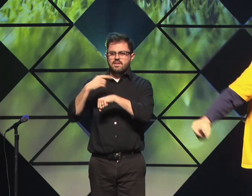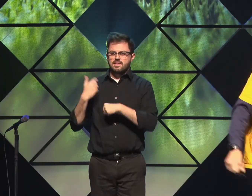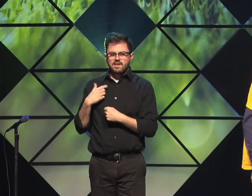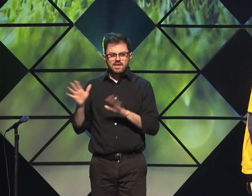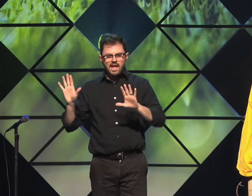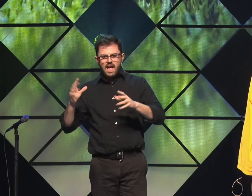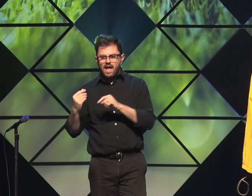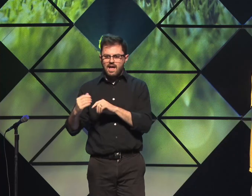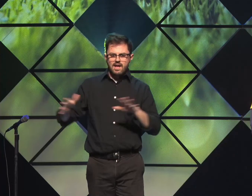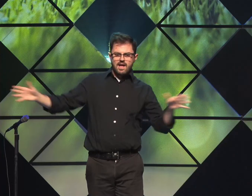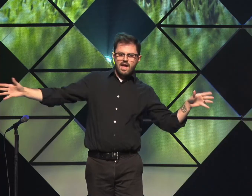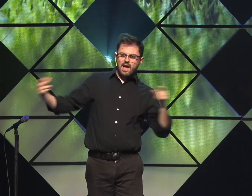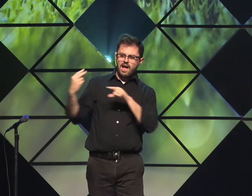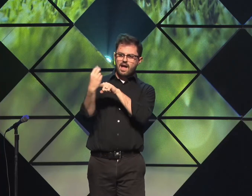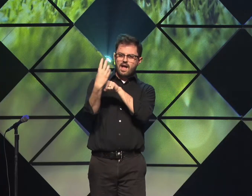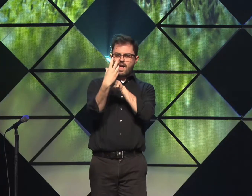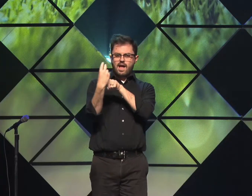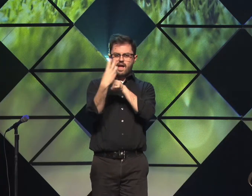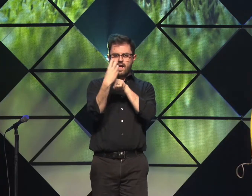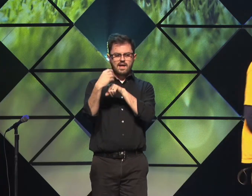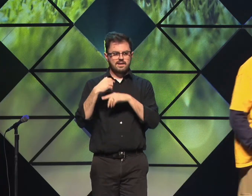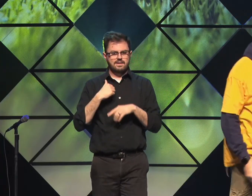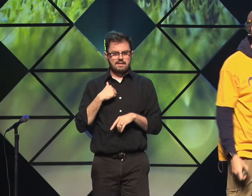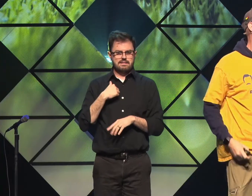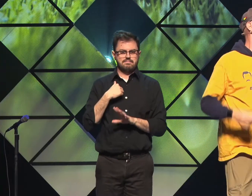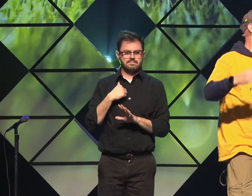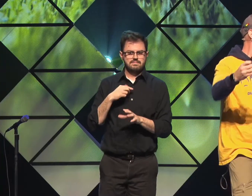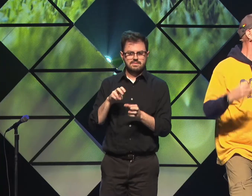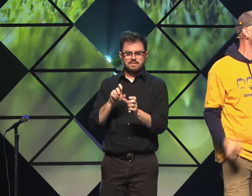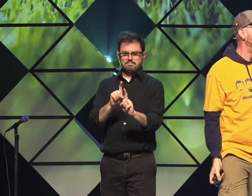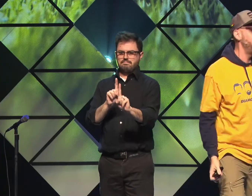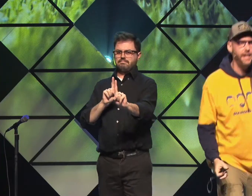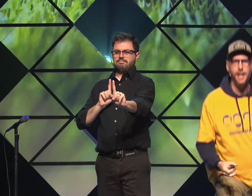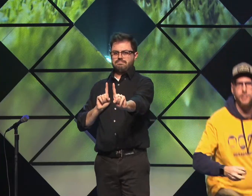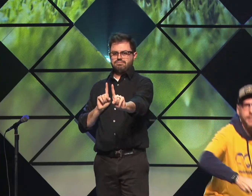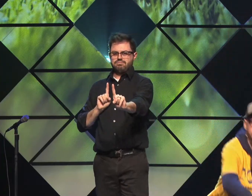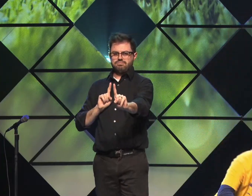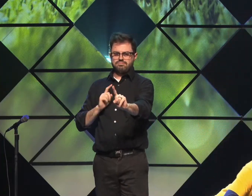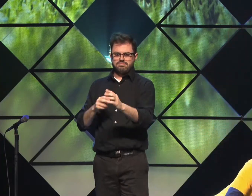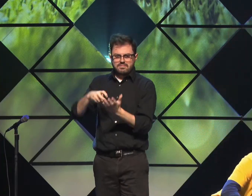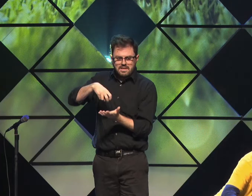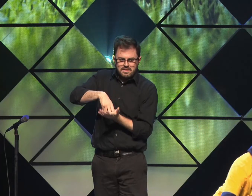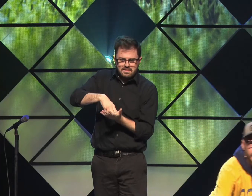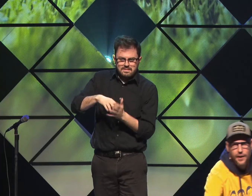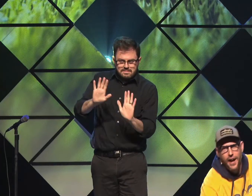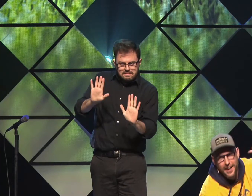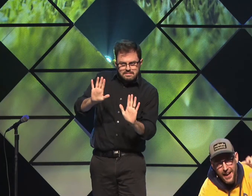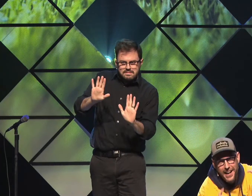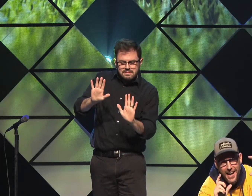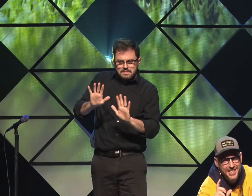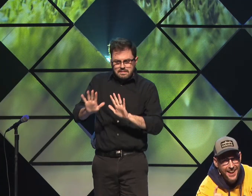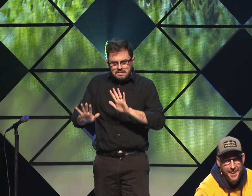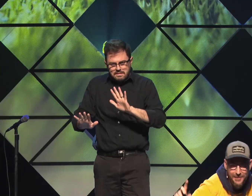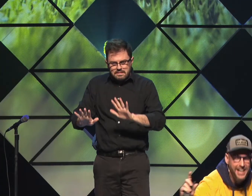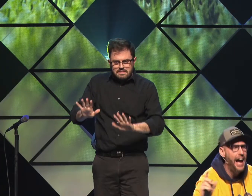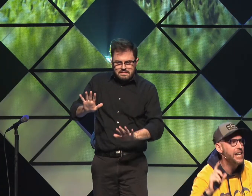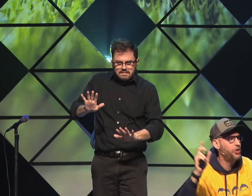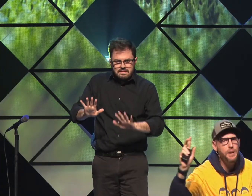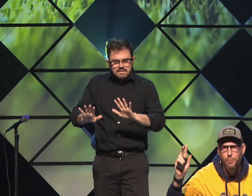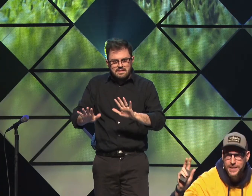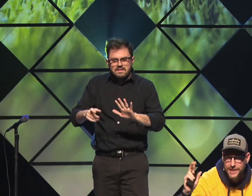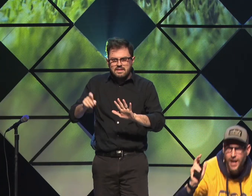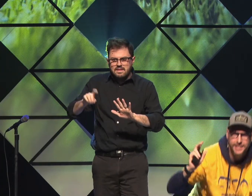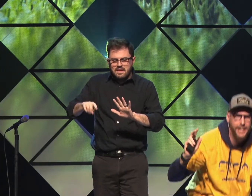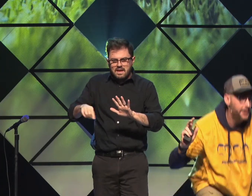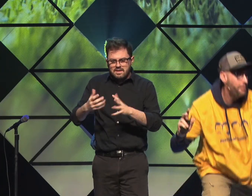picture. And of course, I'm like 20 feet from the edge, like, okay, I gotcha. I'm like, I need